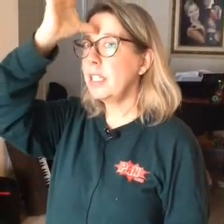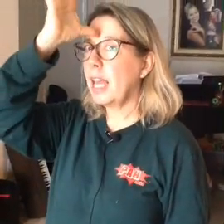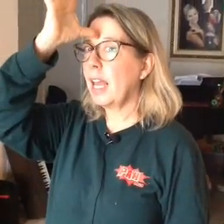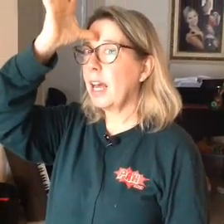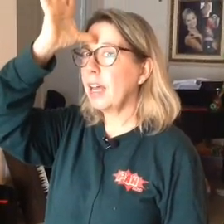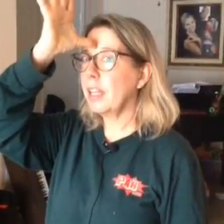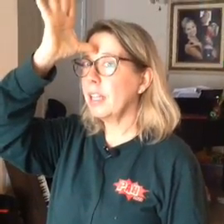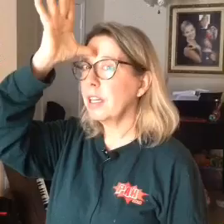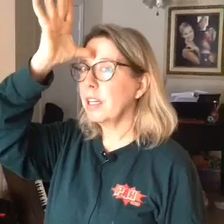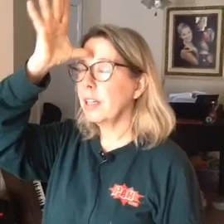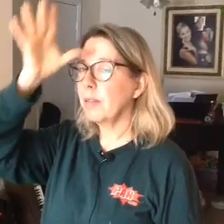dad,